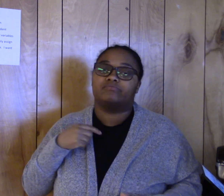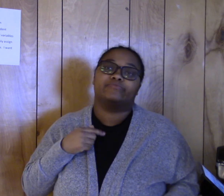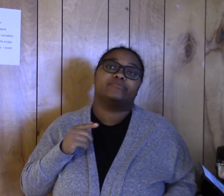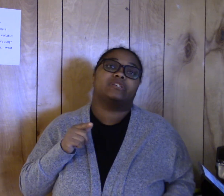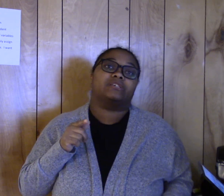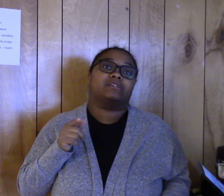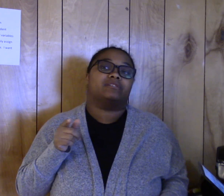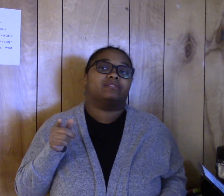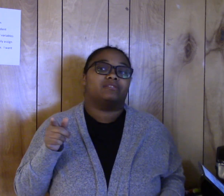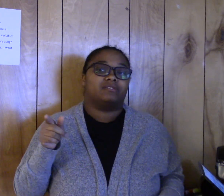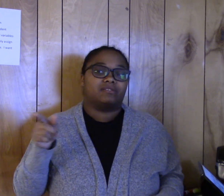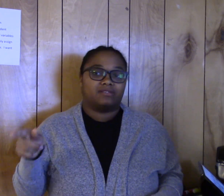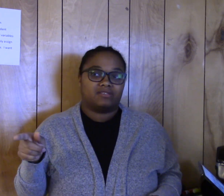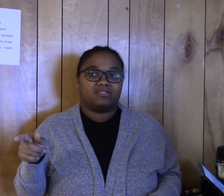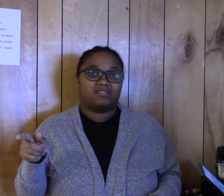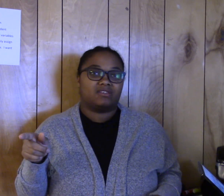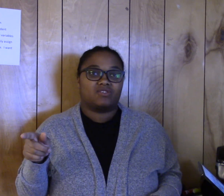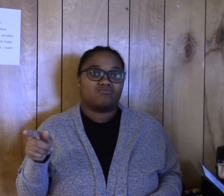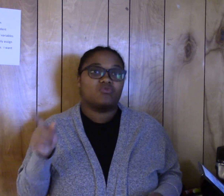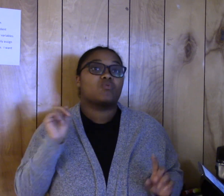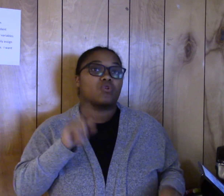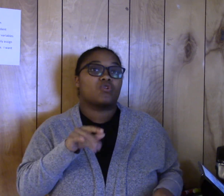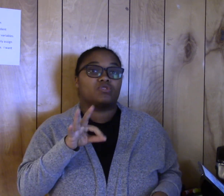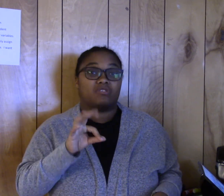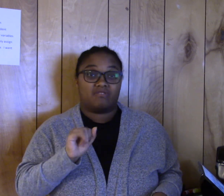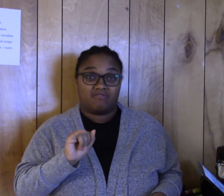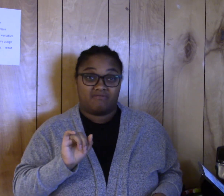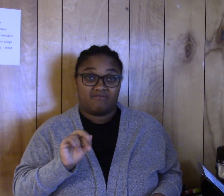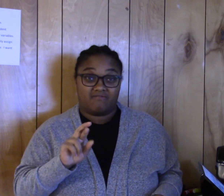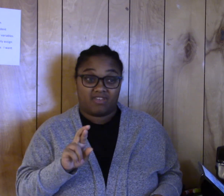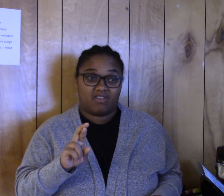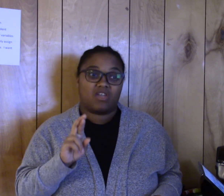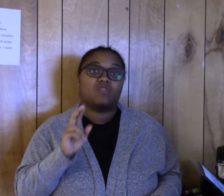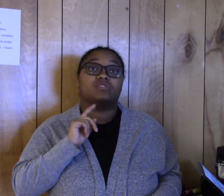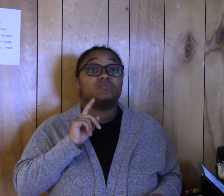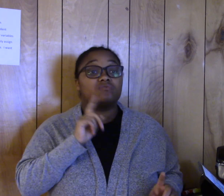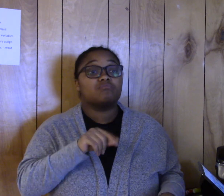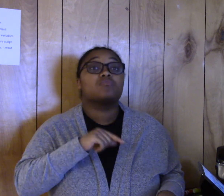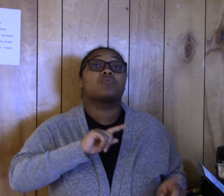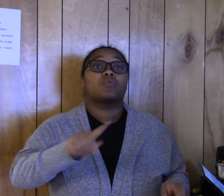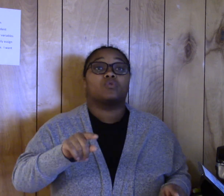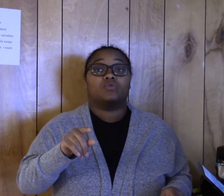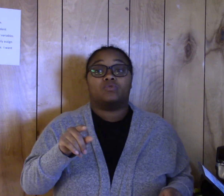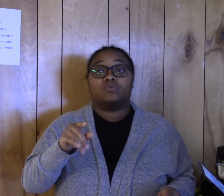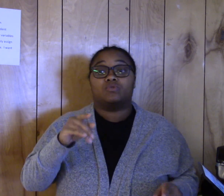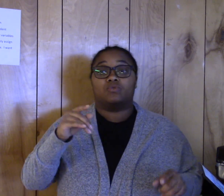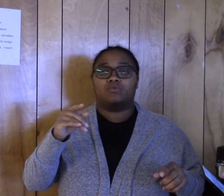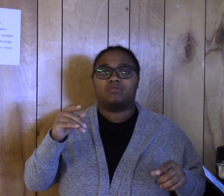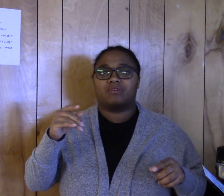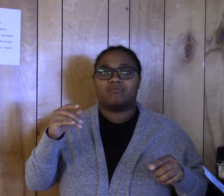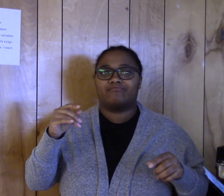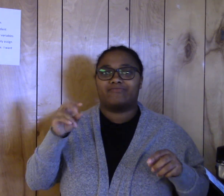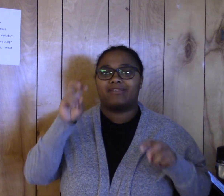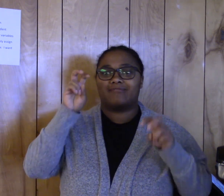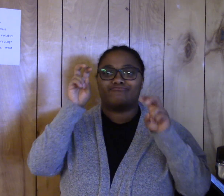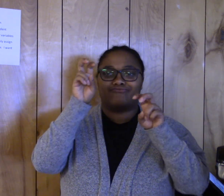Ferris wheel when I'm like 4 or something. And that's not a good idea. Even if the kid knows kind of what they're getting into, that's not a